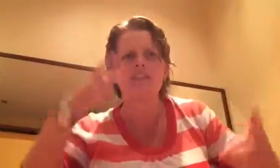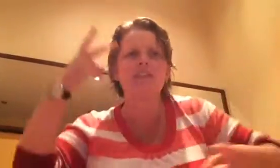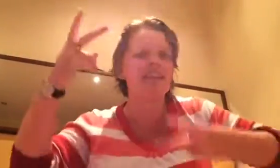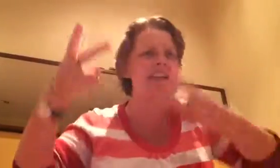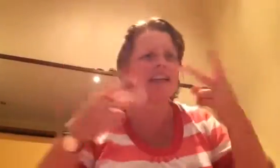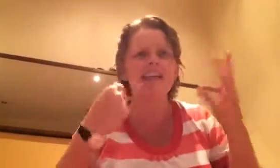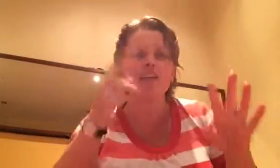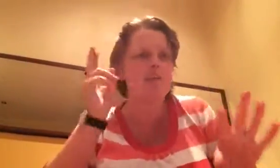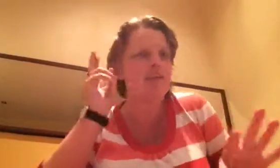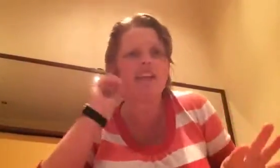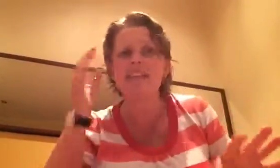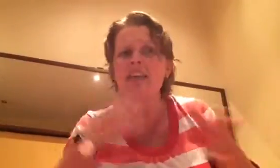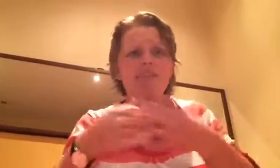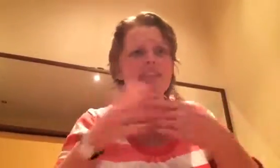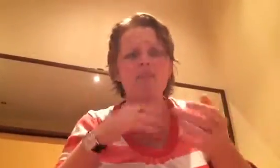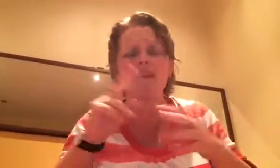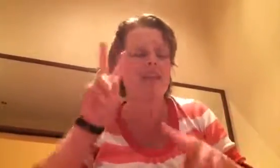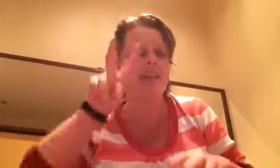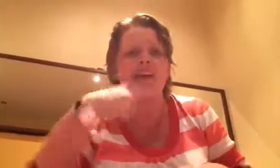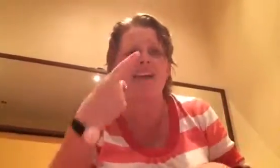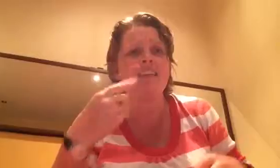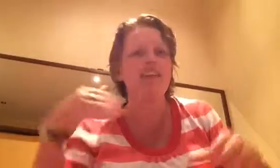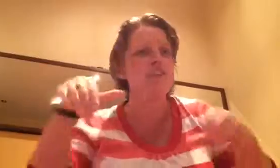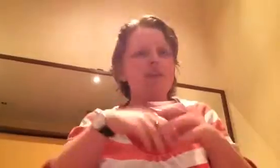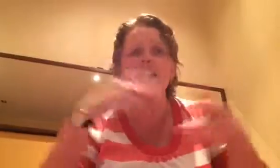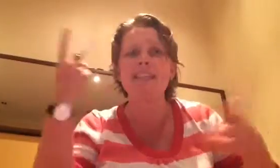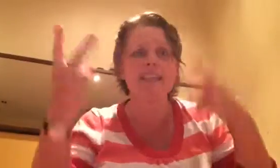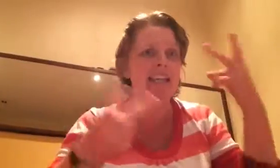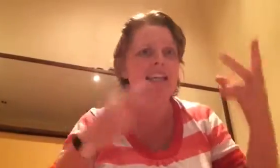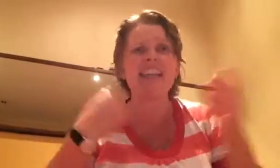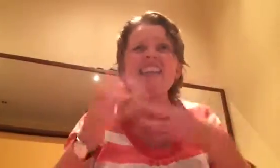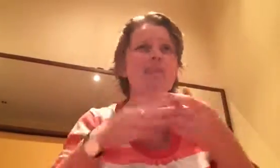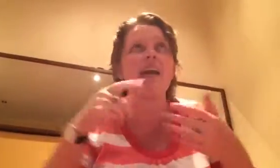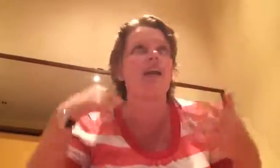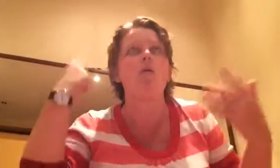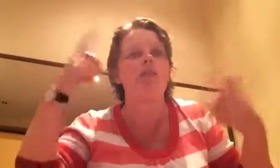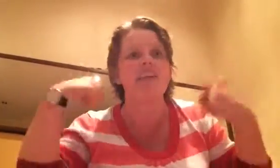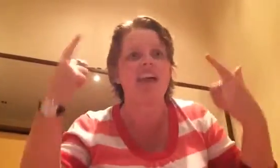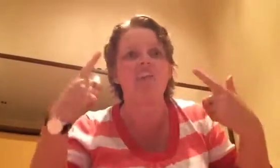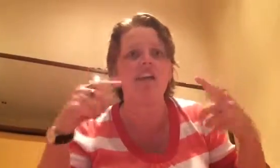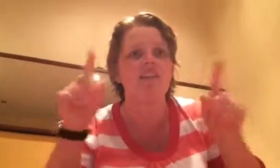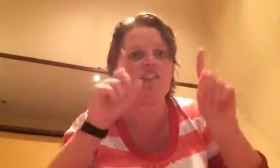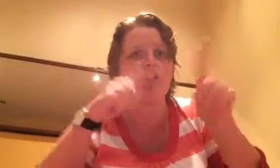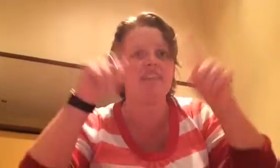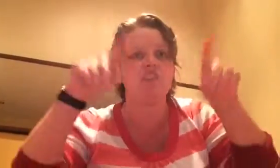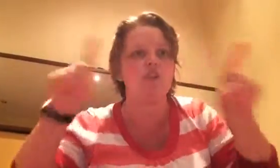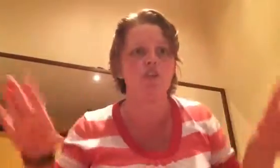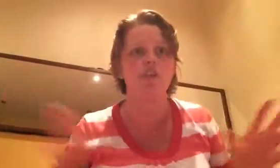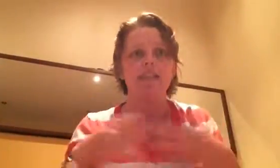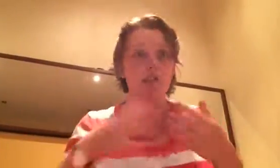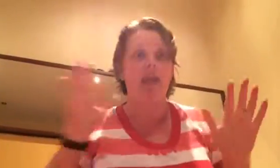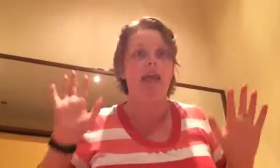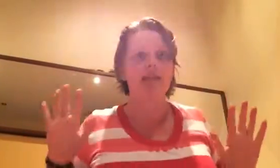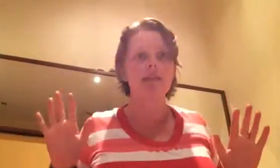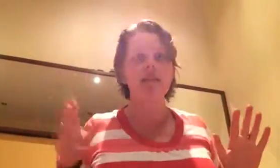So singing, just because they're deaf doesn't mean they can't join in singing, and it doesn't matter what they sound like if it's not in tune. Who cares?